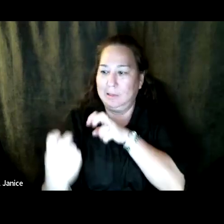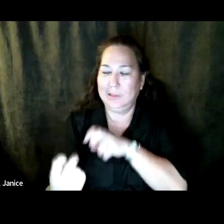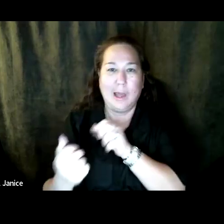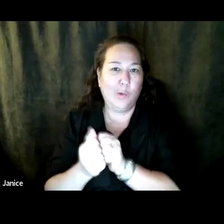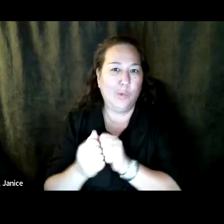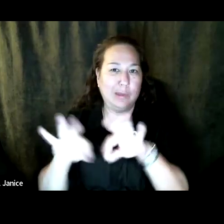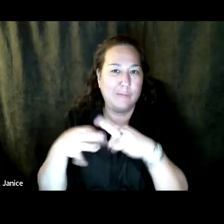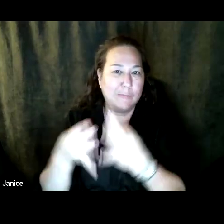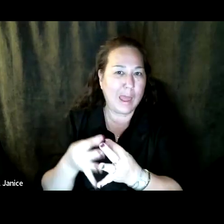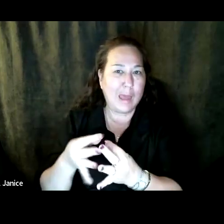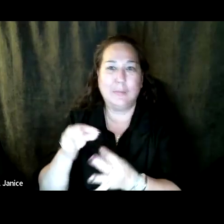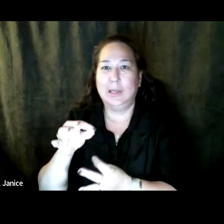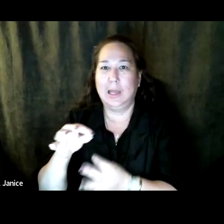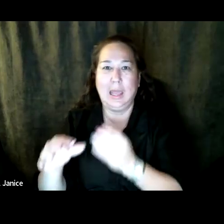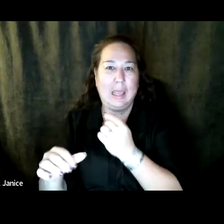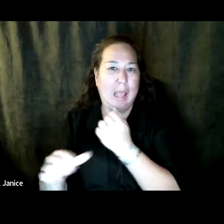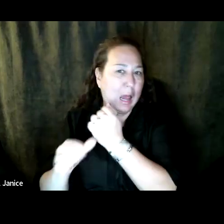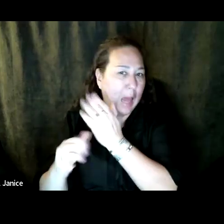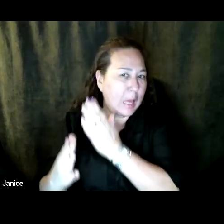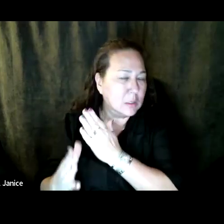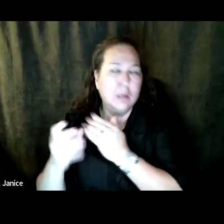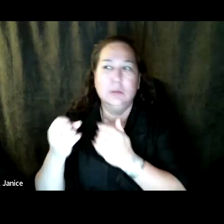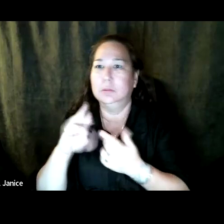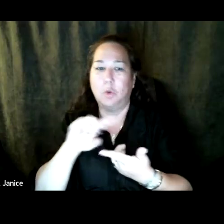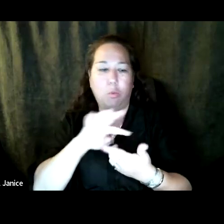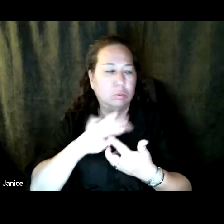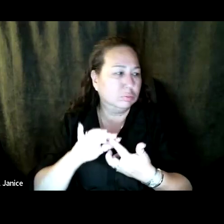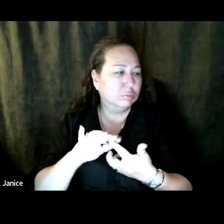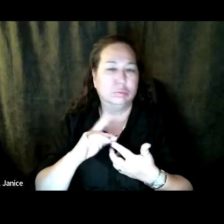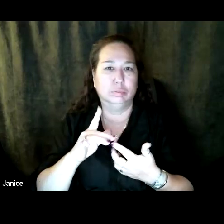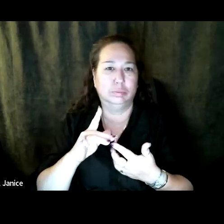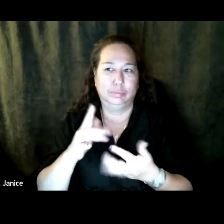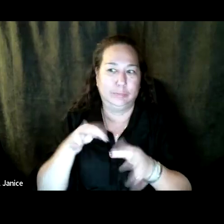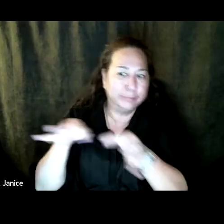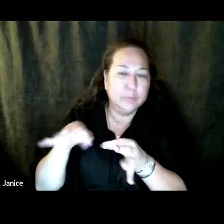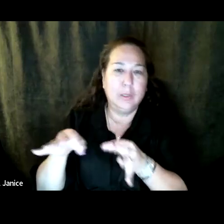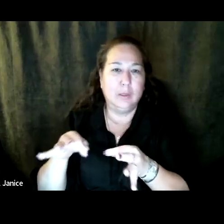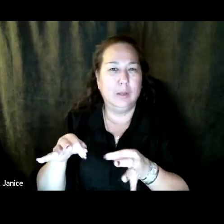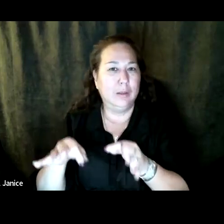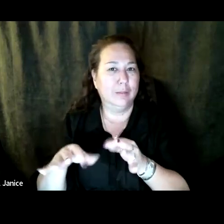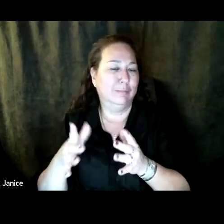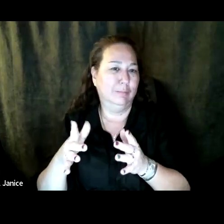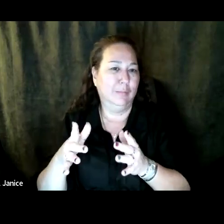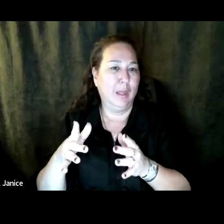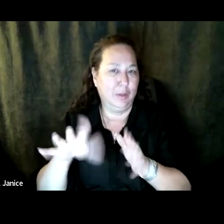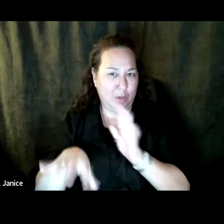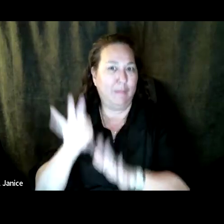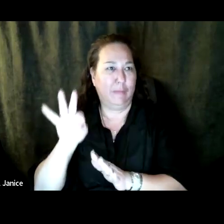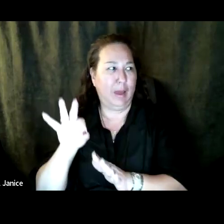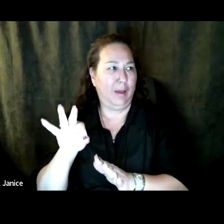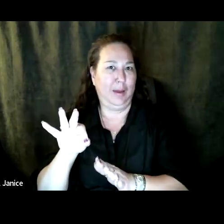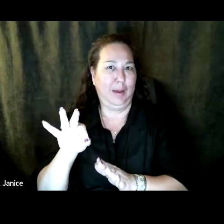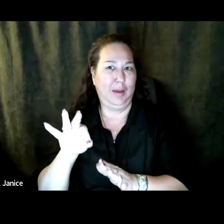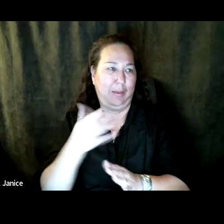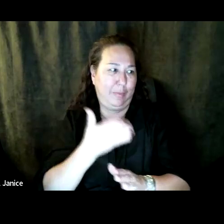don't know, when parents are meeting with teachers to learn about what's going on with their kids, just finding those spaces that already exist to continue to engage.